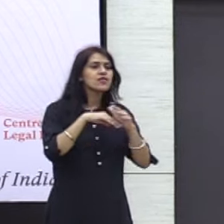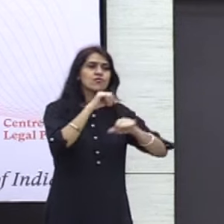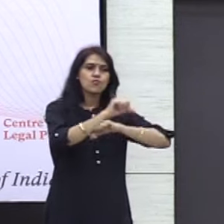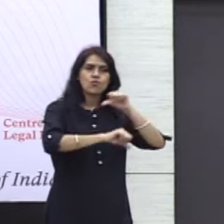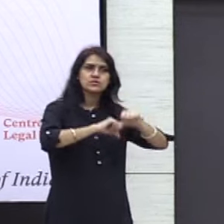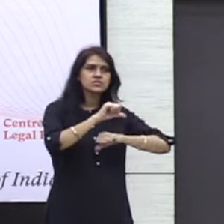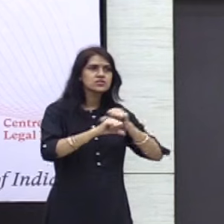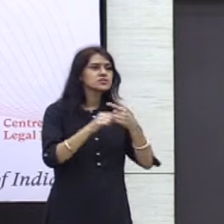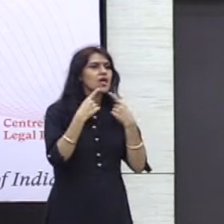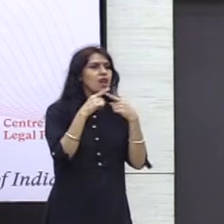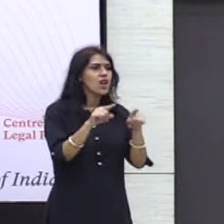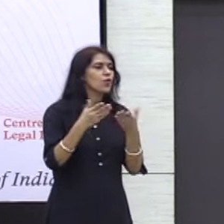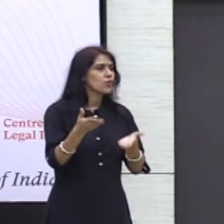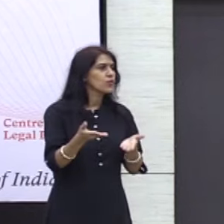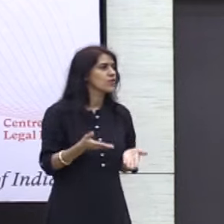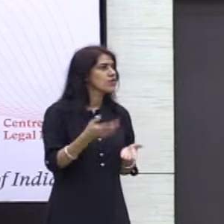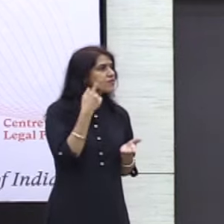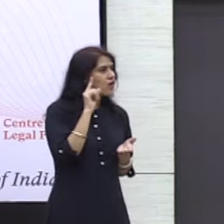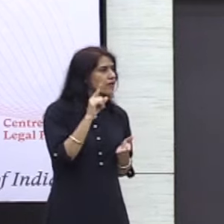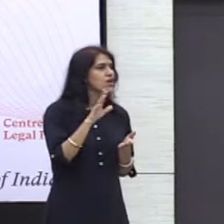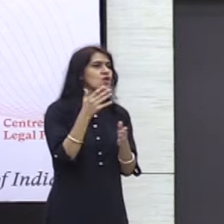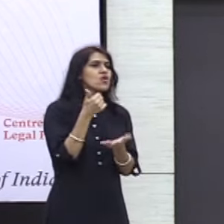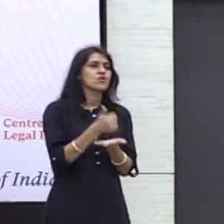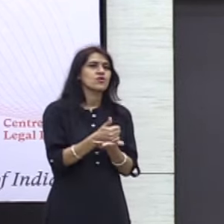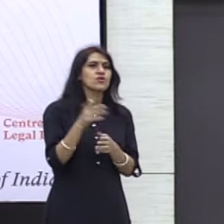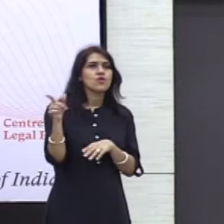procedure established by law.